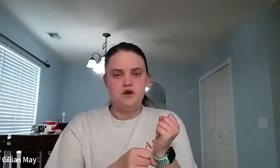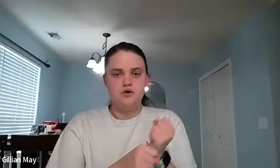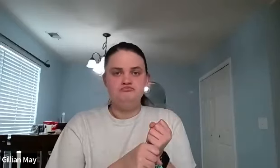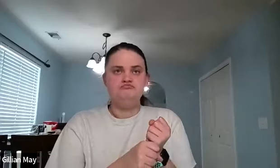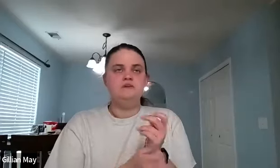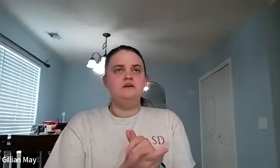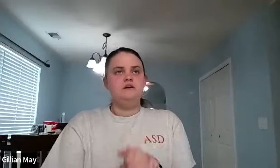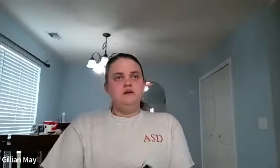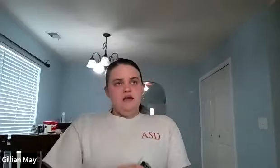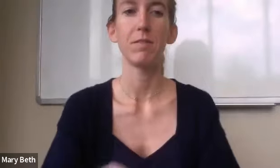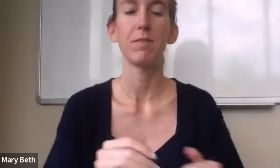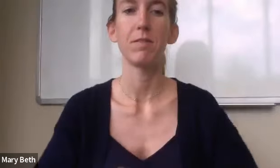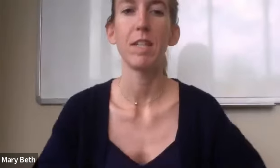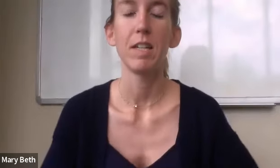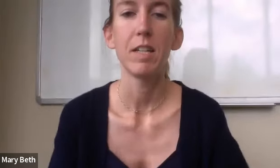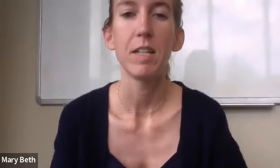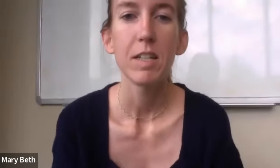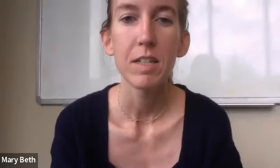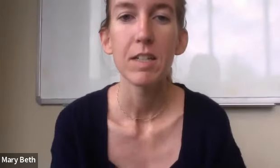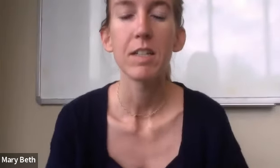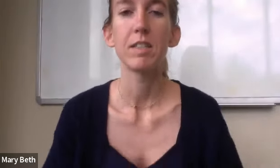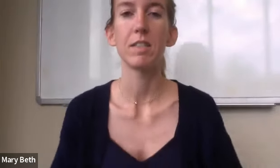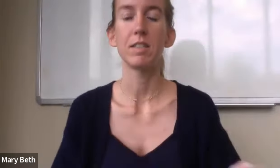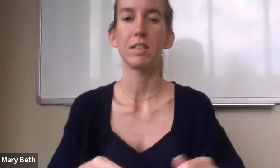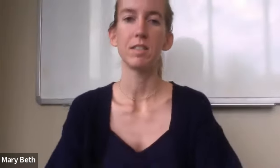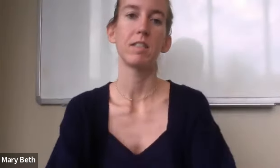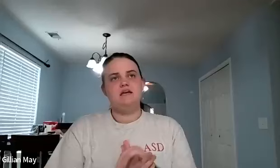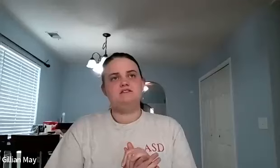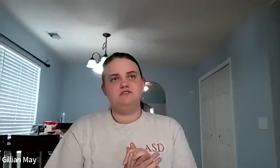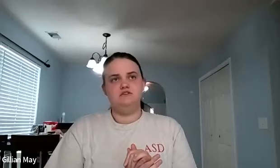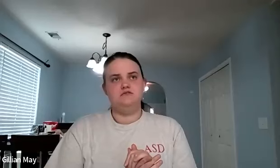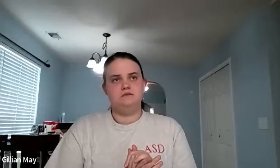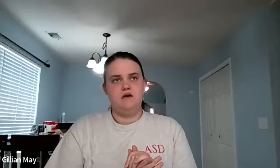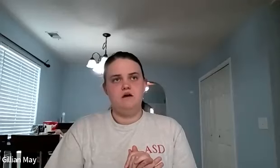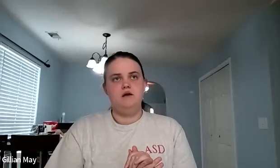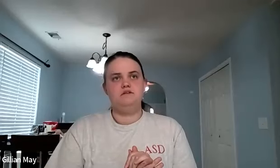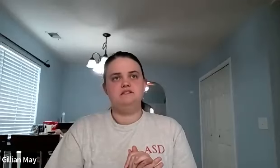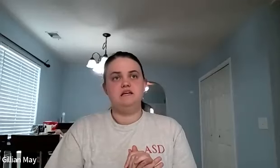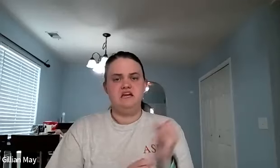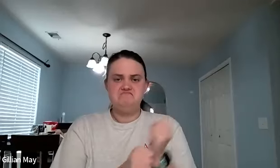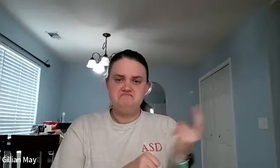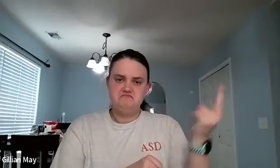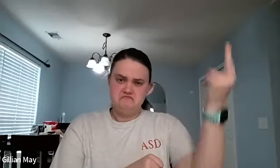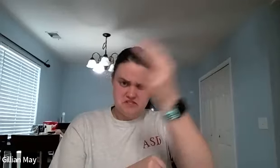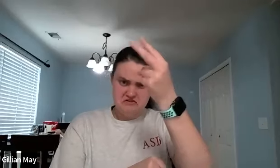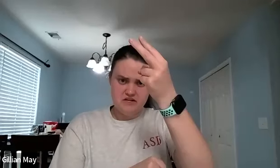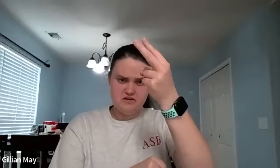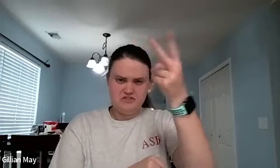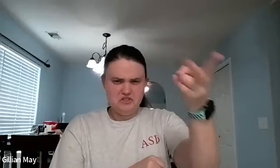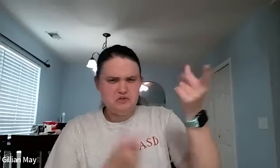go, if I was to be asking someone your plans 2 years from now, I would say 2 years, you